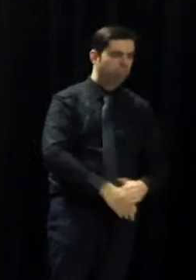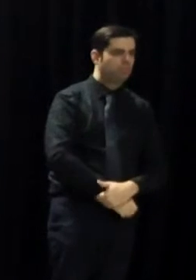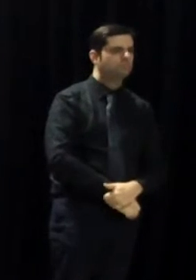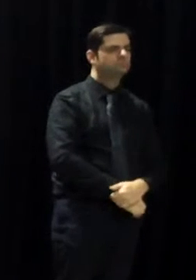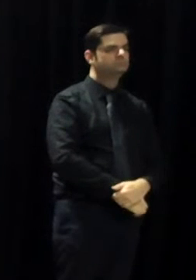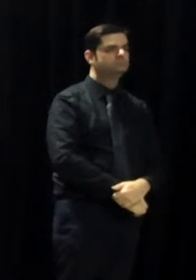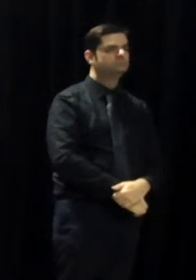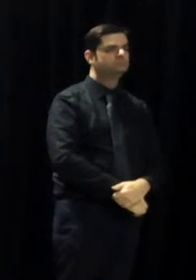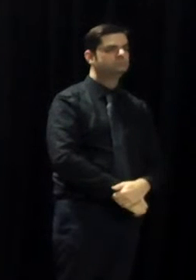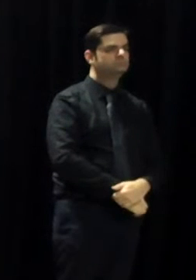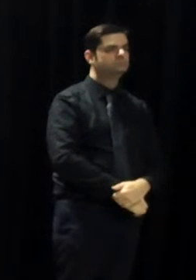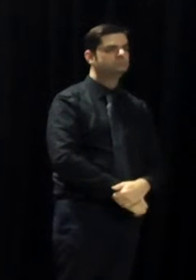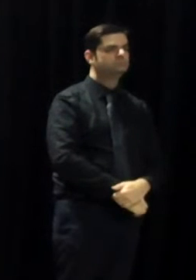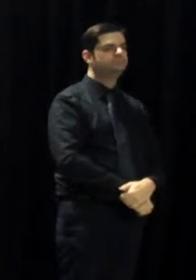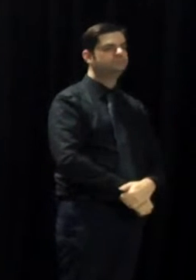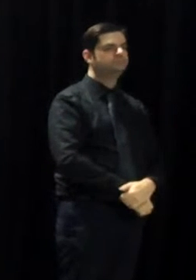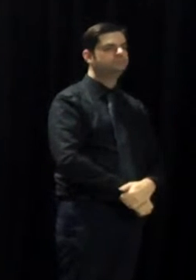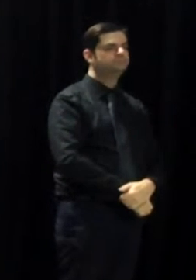pharmacies